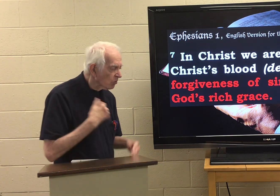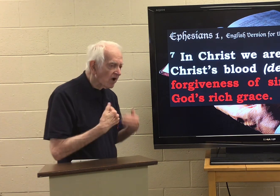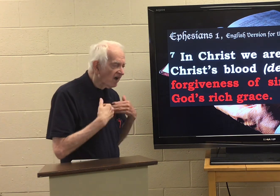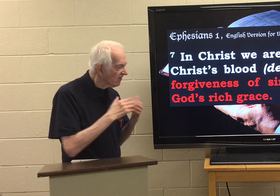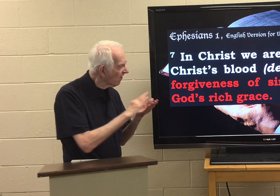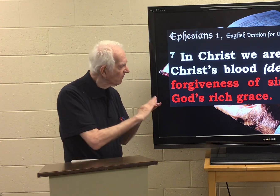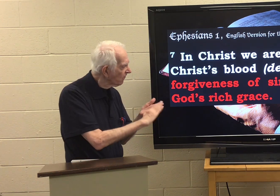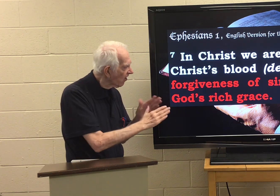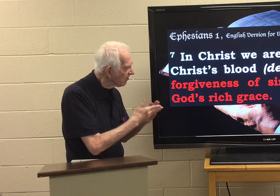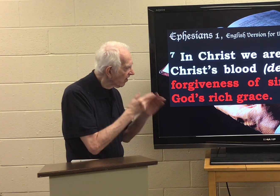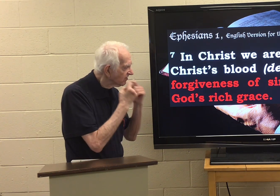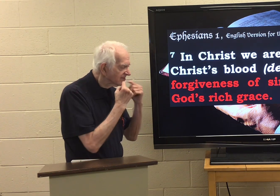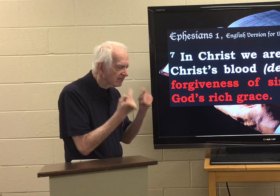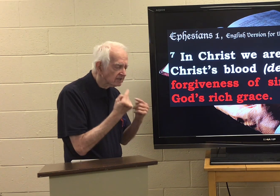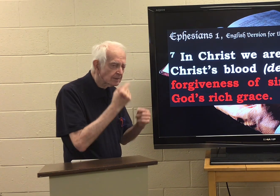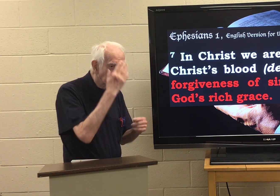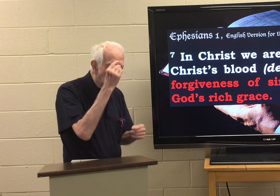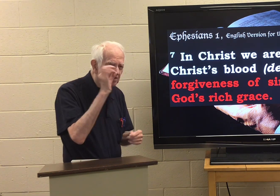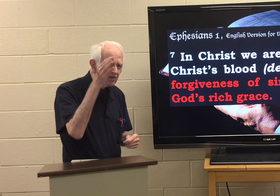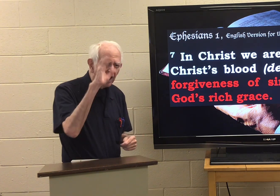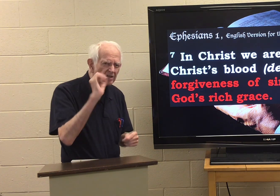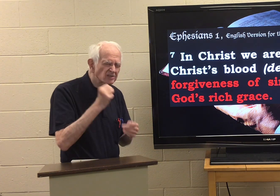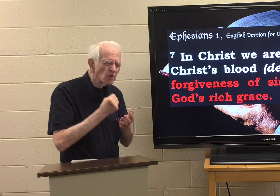We have forgiveness of sins because of